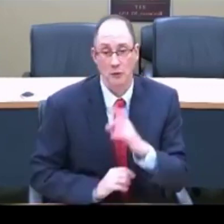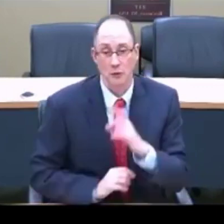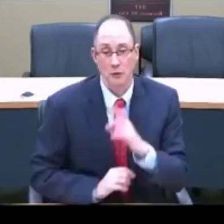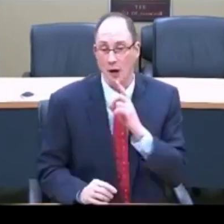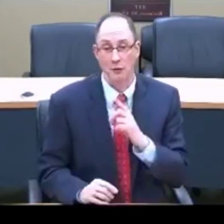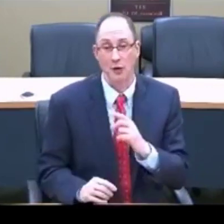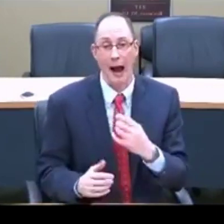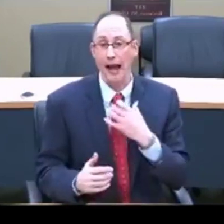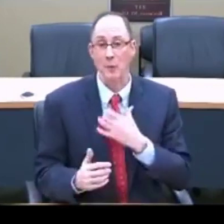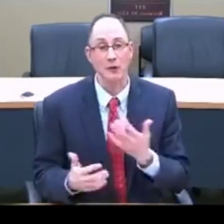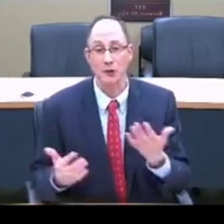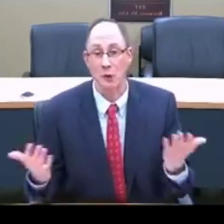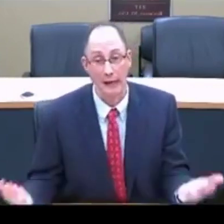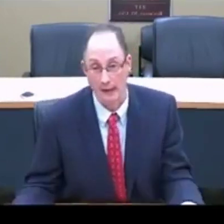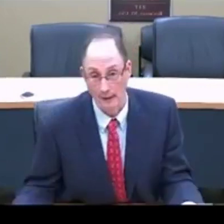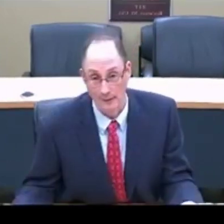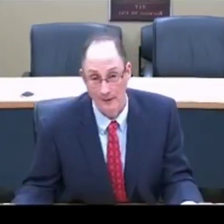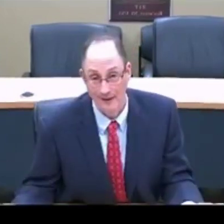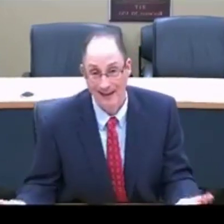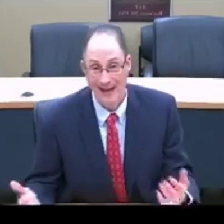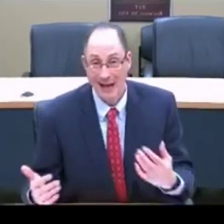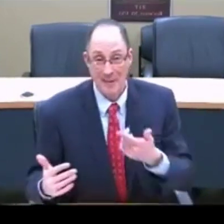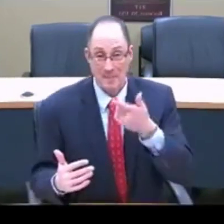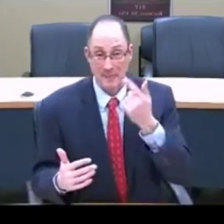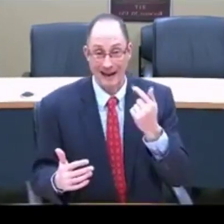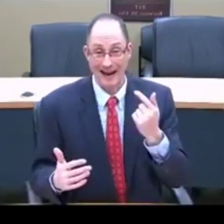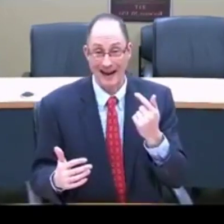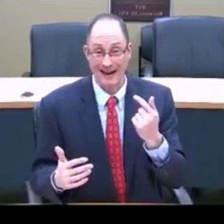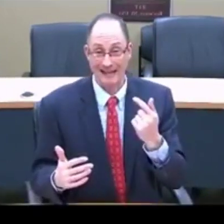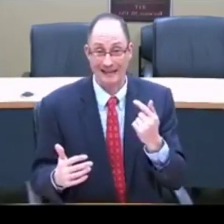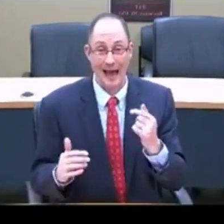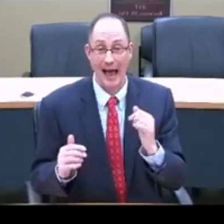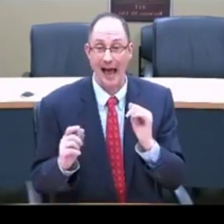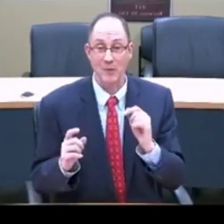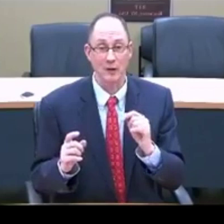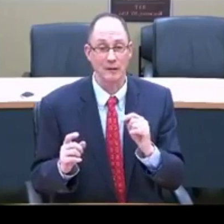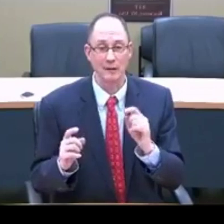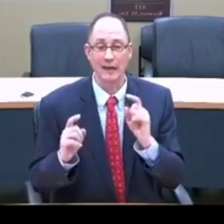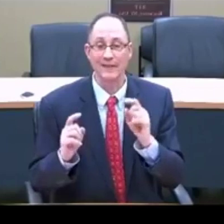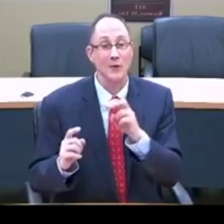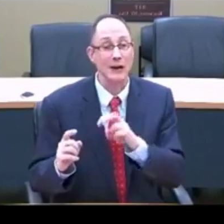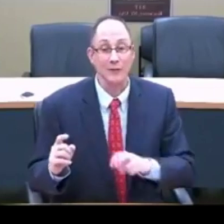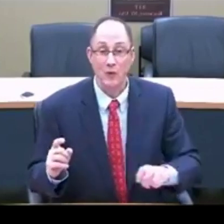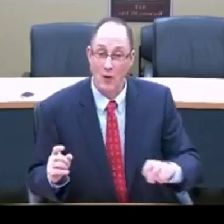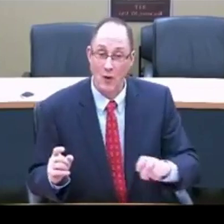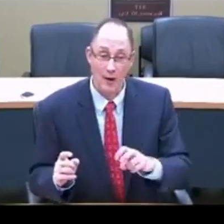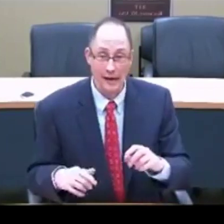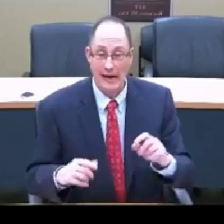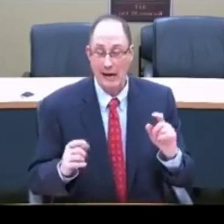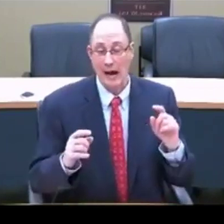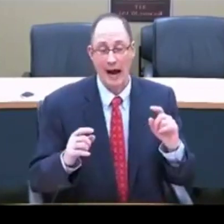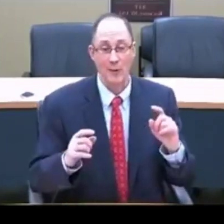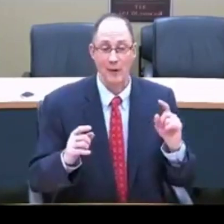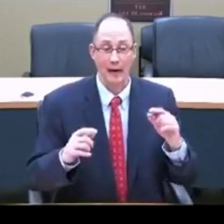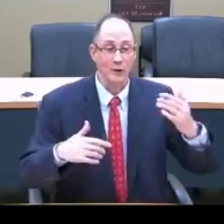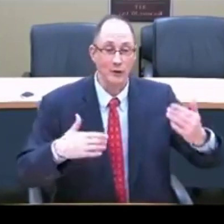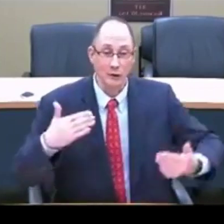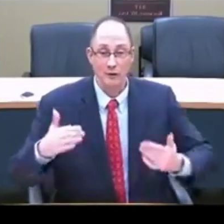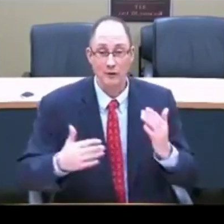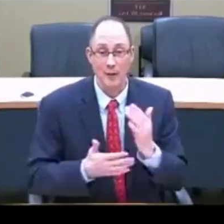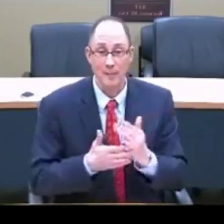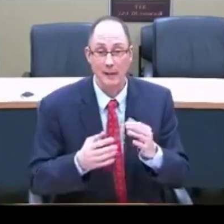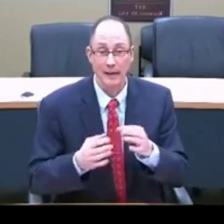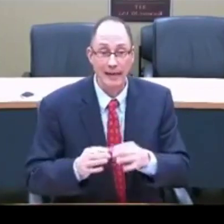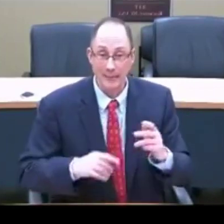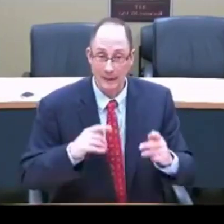Sure, sure. I wish you were here. Oh, want to come. Because I wouldn't give you a tour. I would introduce